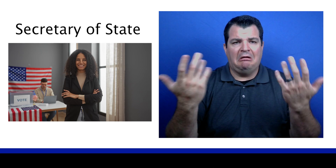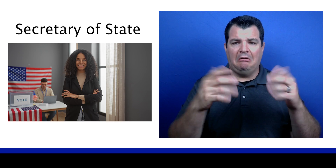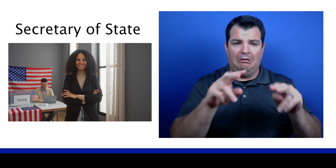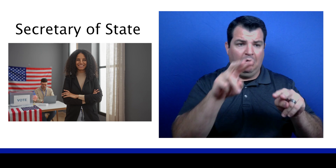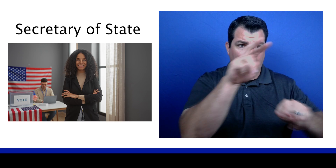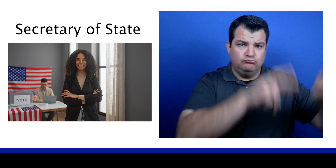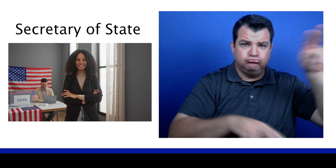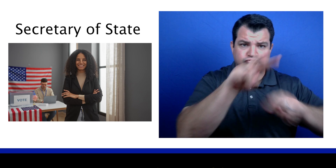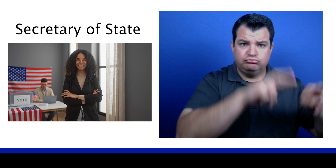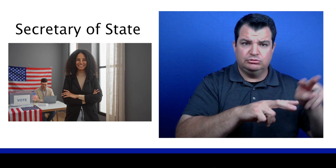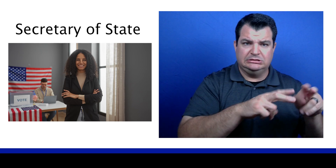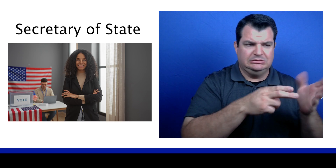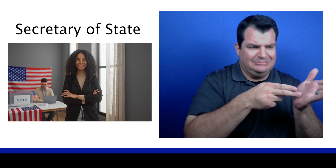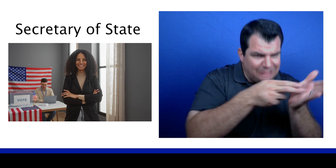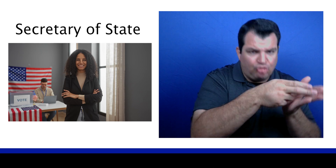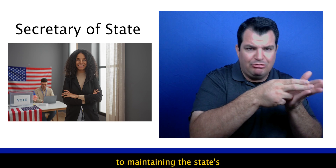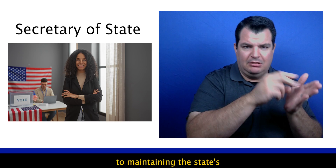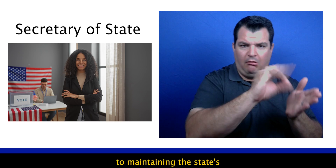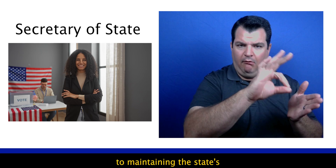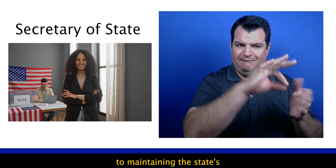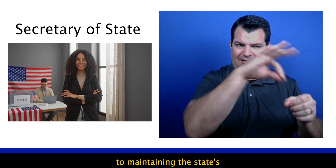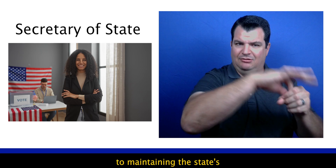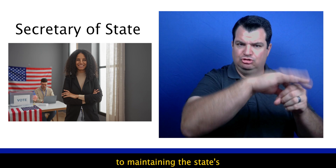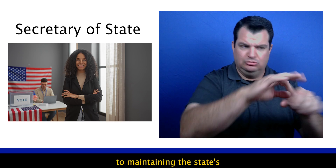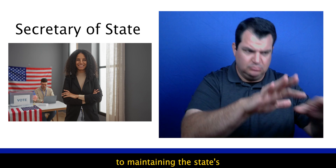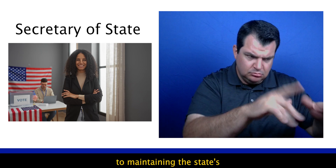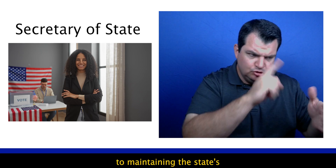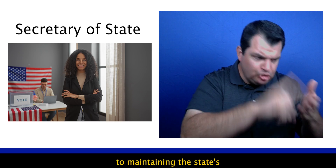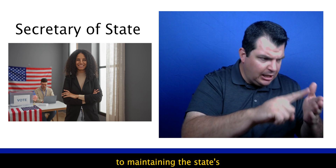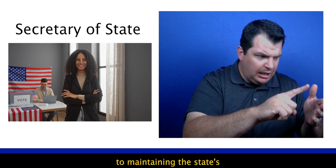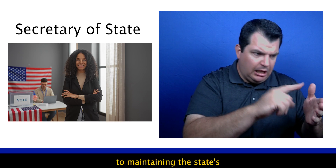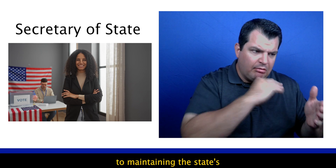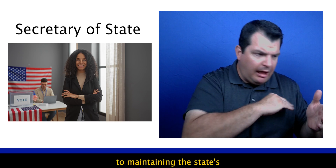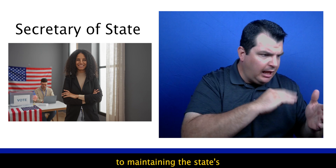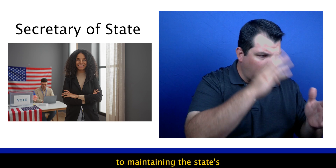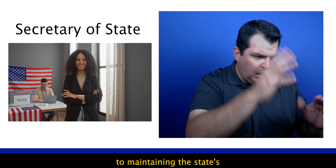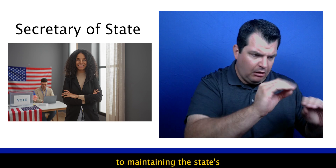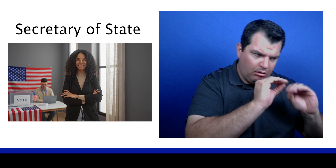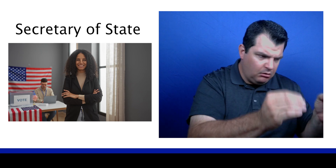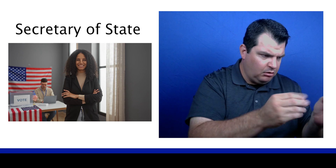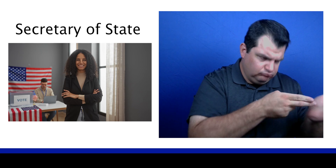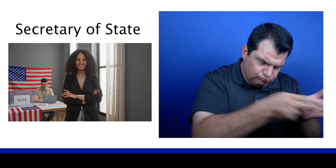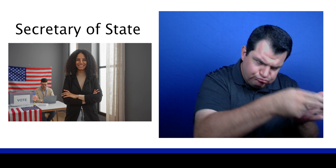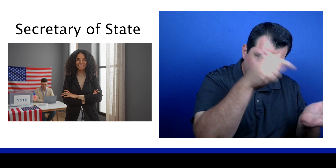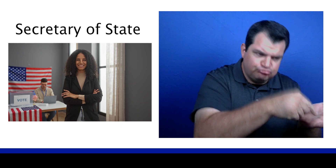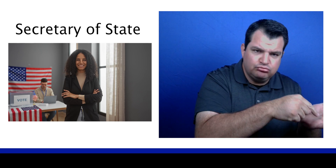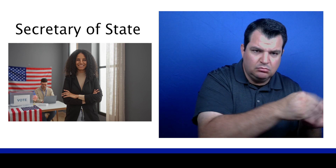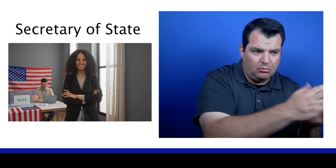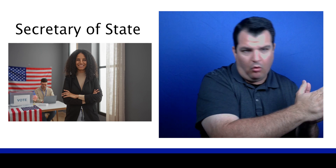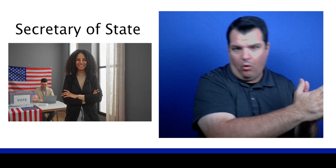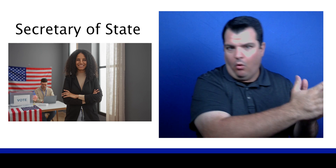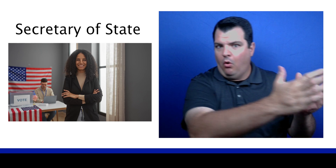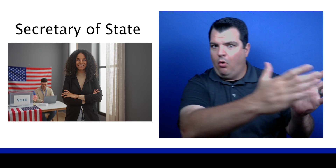From overseeing the integrity of elections to maintaining the state's historical records.